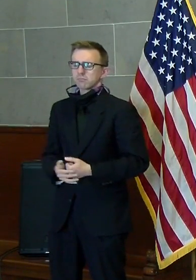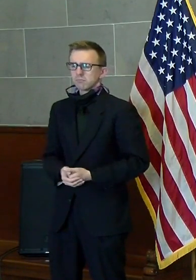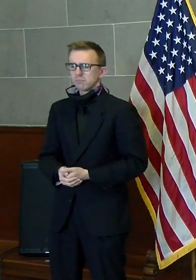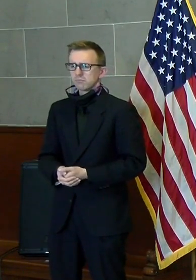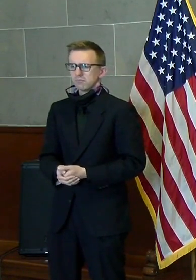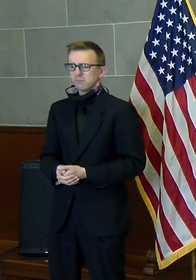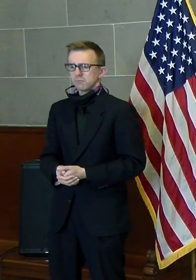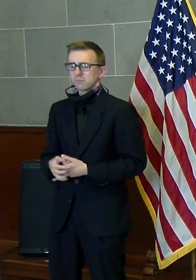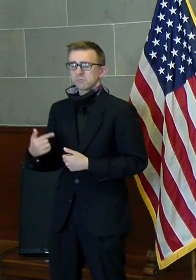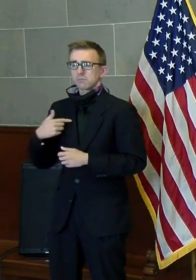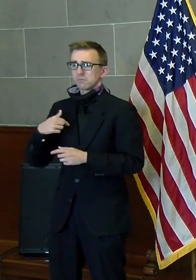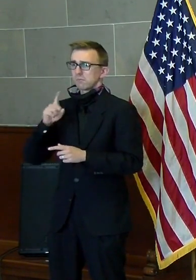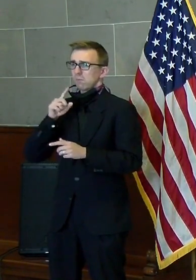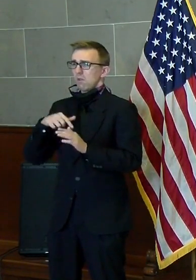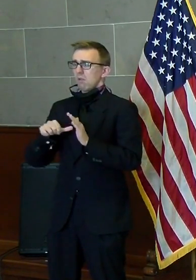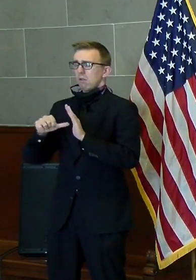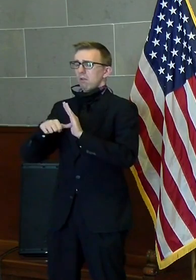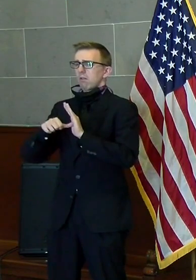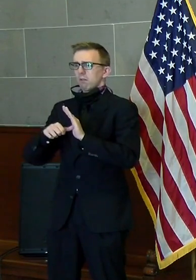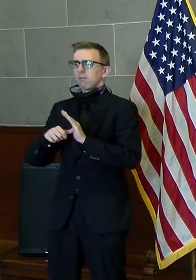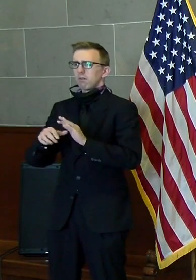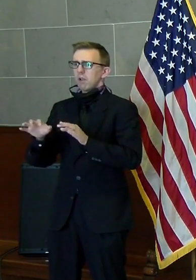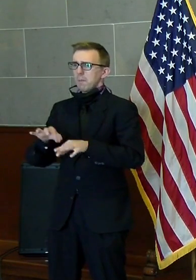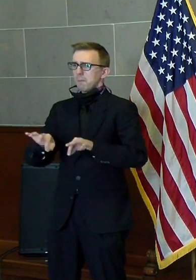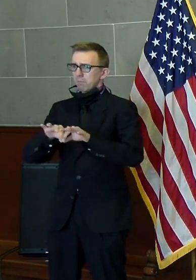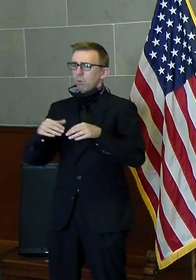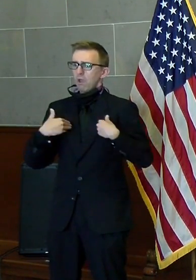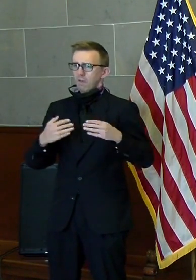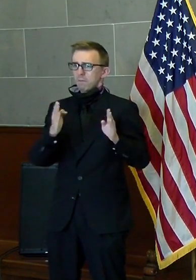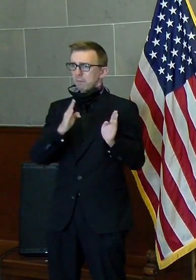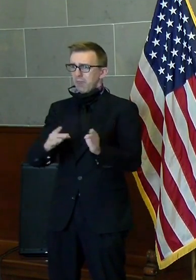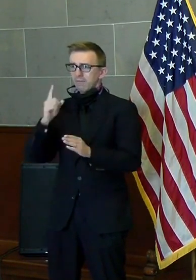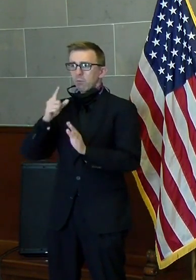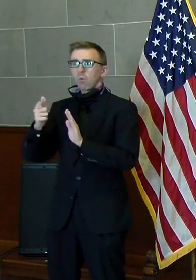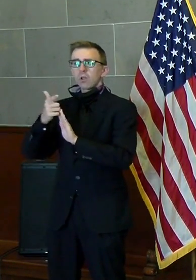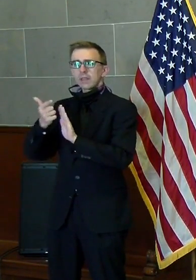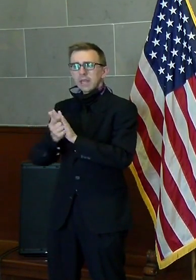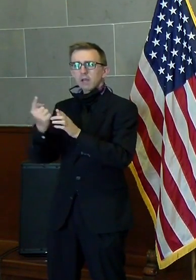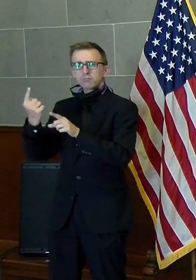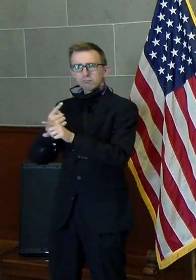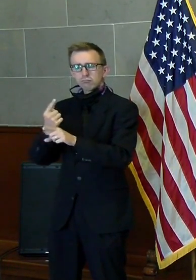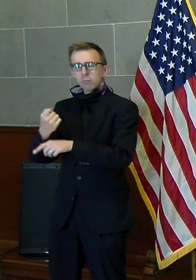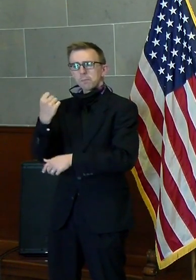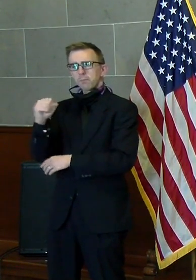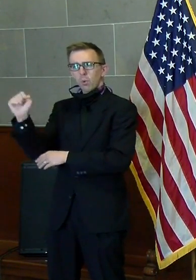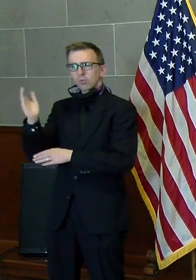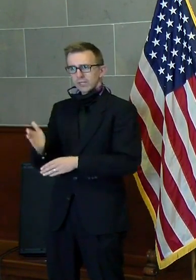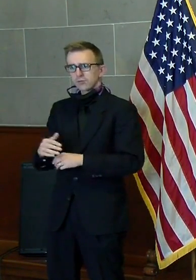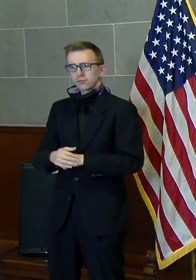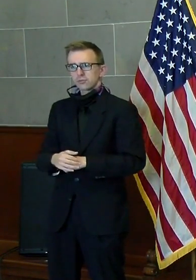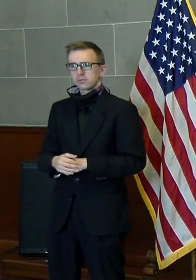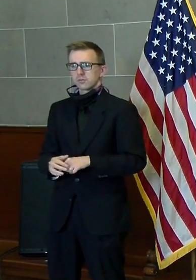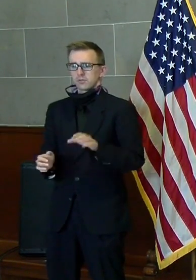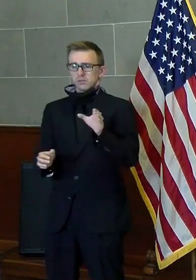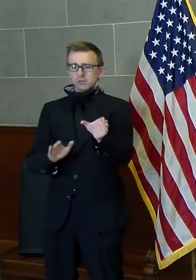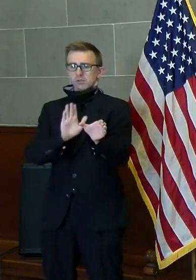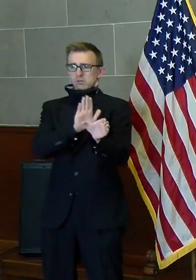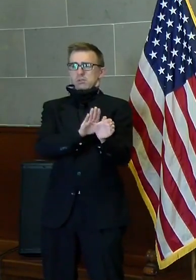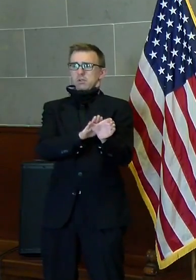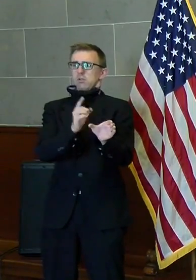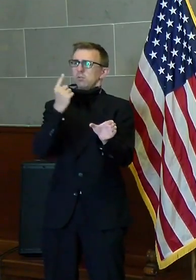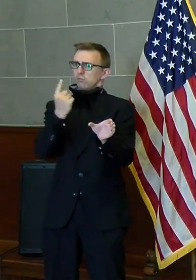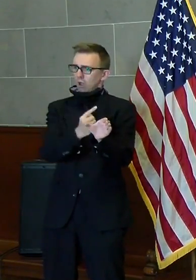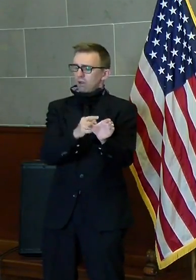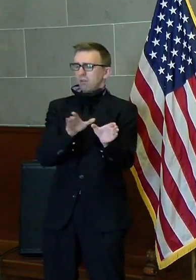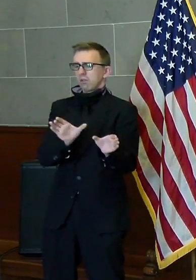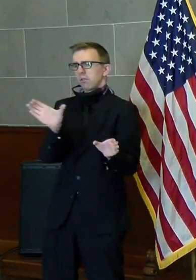I can't emphasize enough how important it is to make a plan in place for legal protesters and to separate those from the criminals